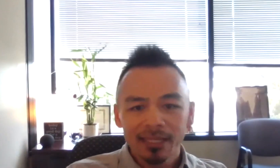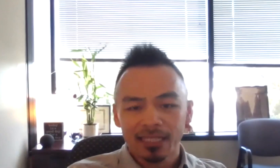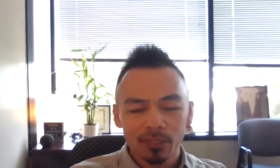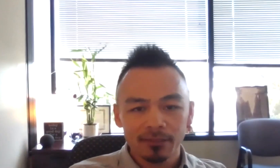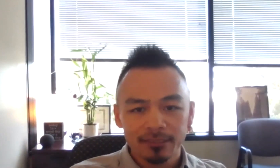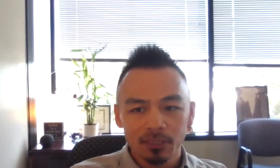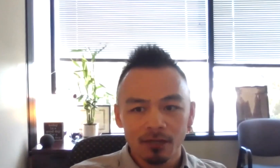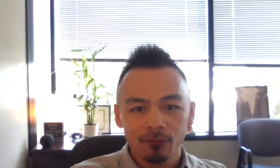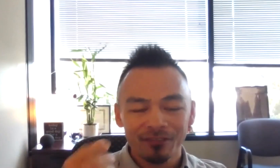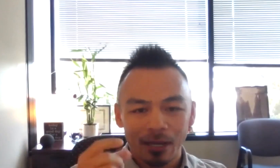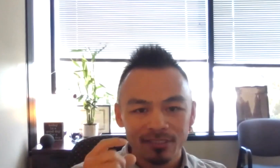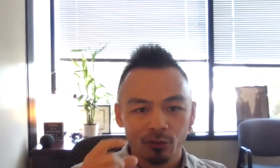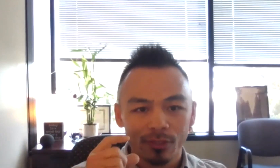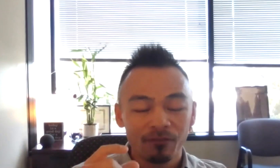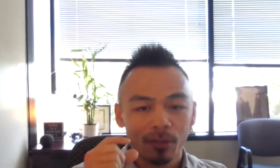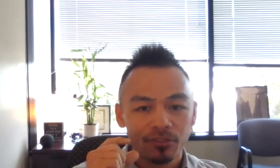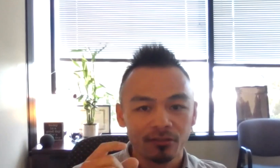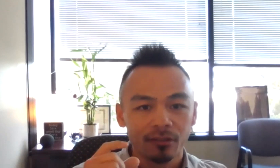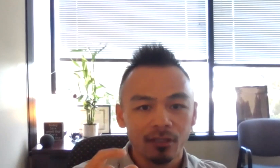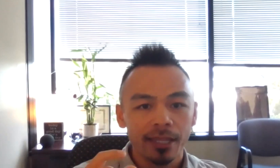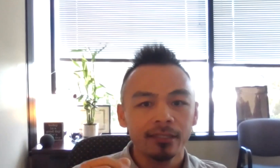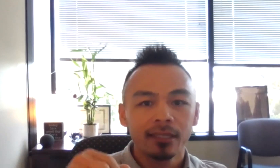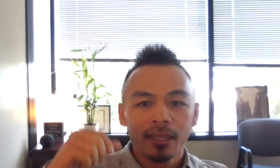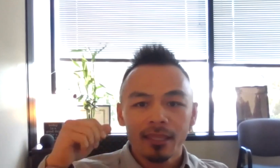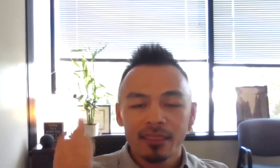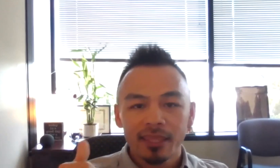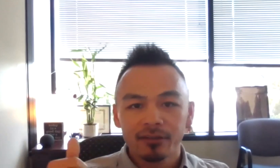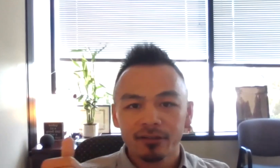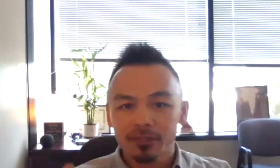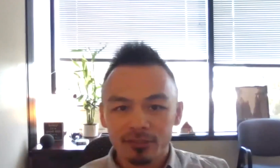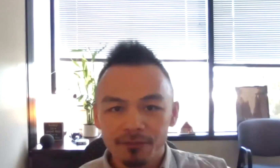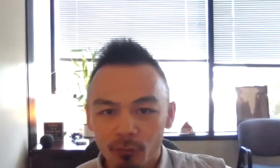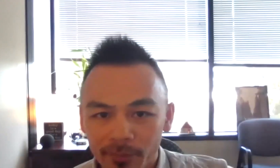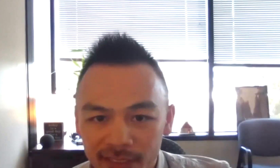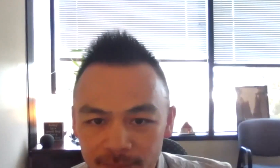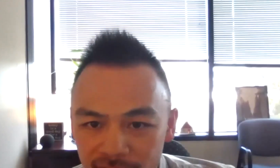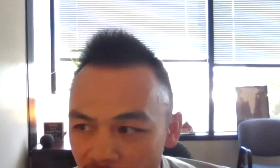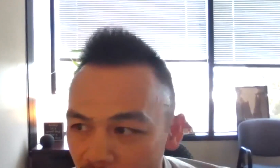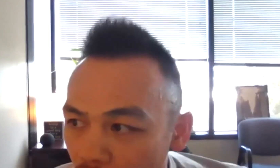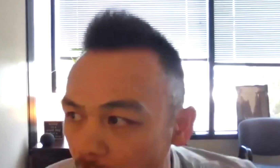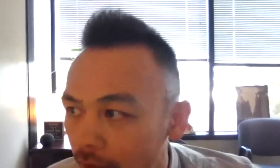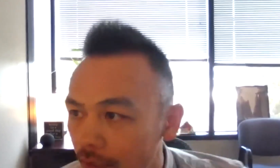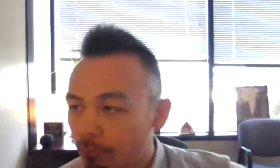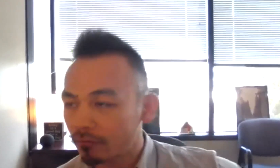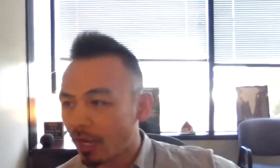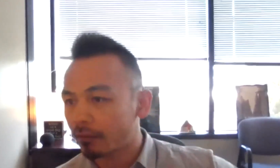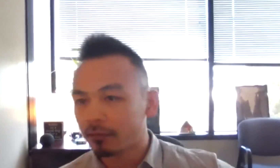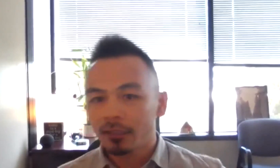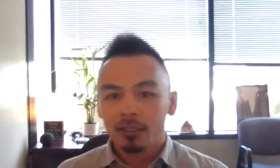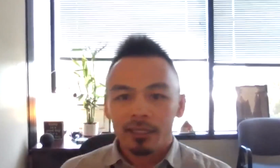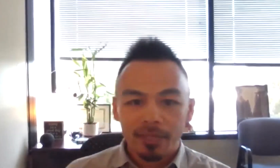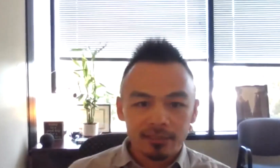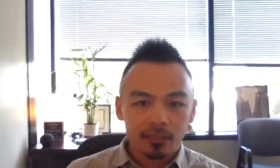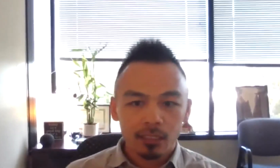obviously at the planning team level, if that was an agreement for a particular client, then there's a form that needs to be signed by the